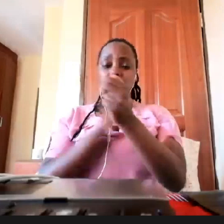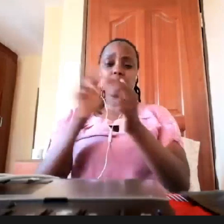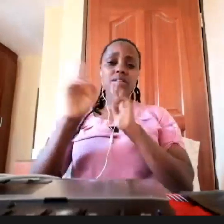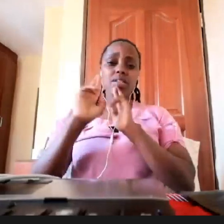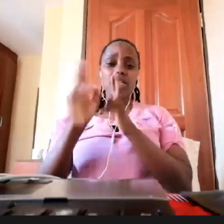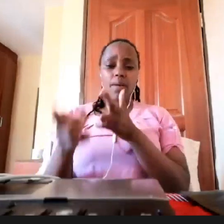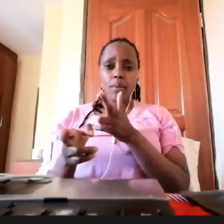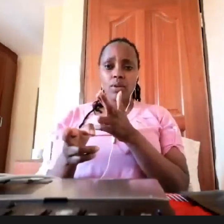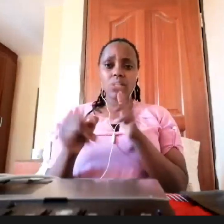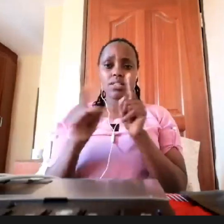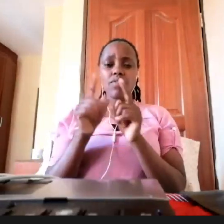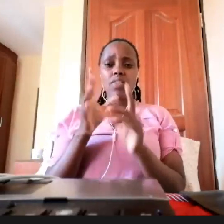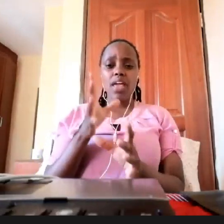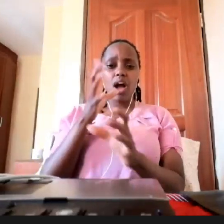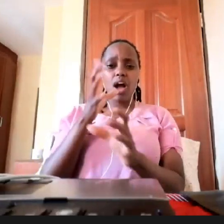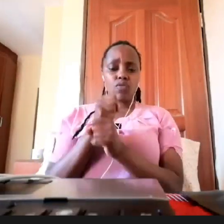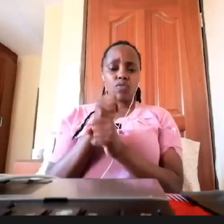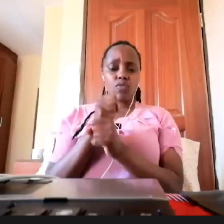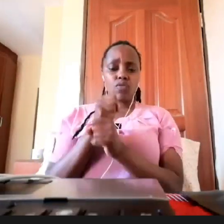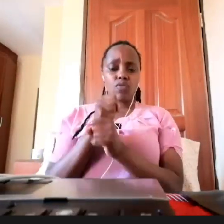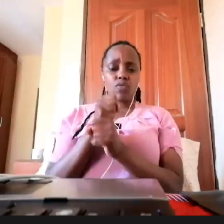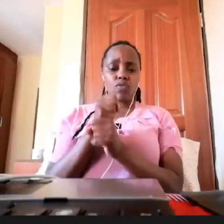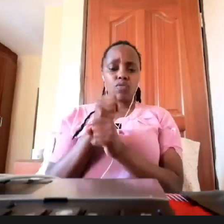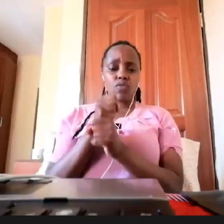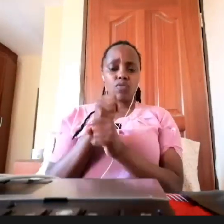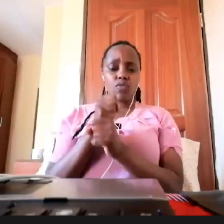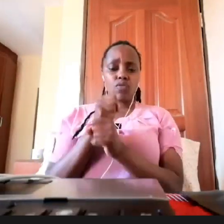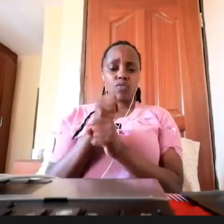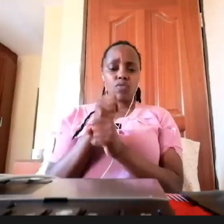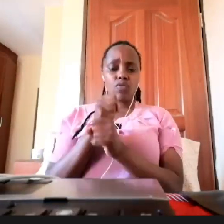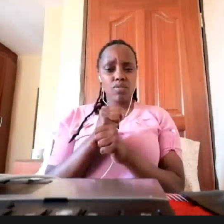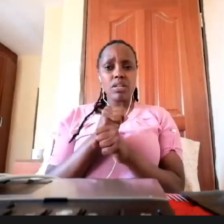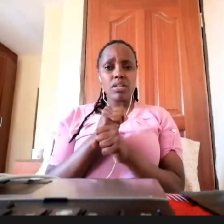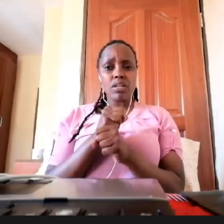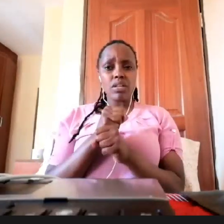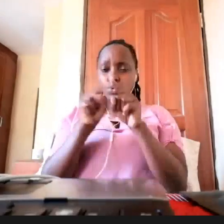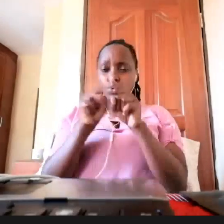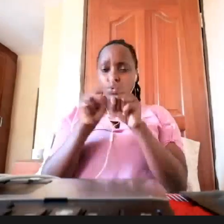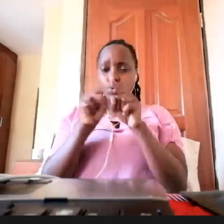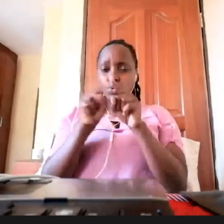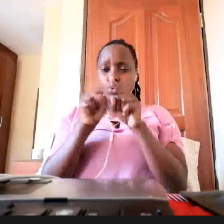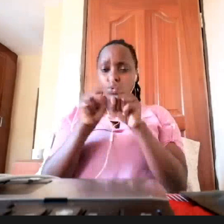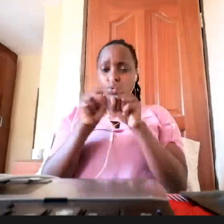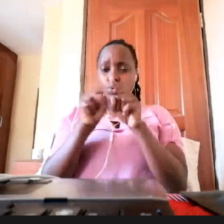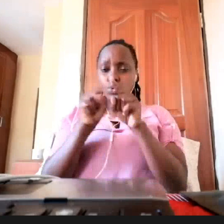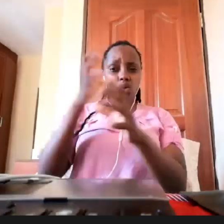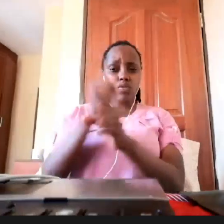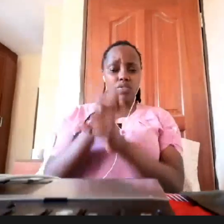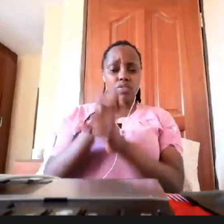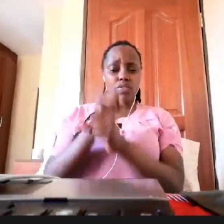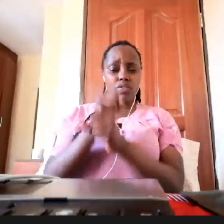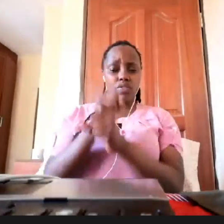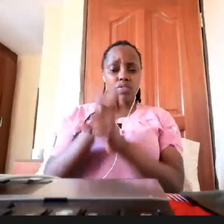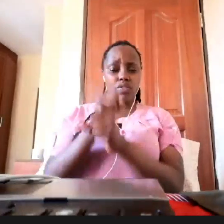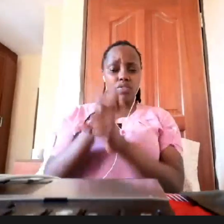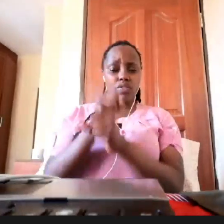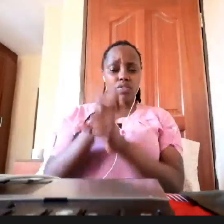are confidential in nature. The procedure is confidential. The consideration of these reports are confidential. And it was done